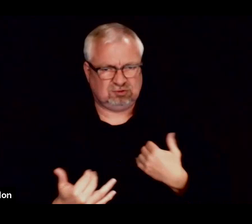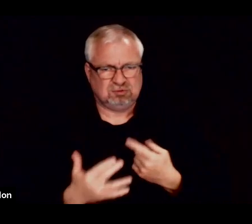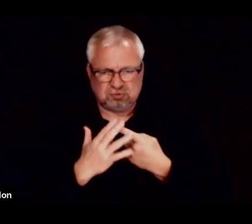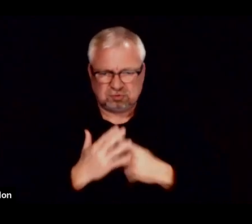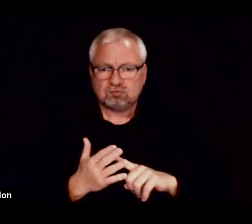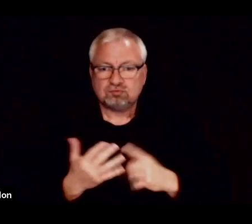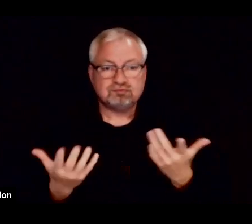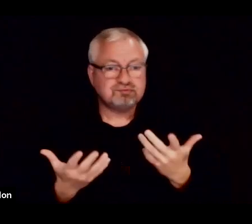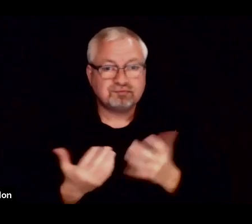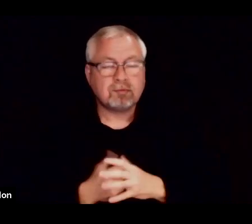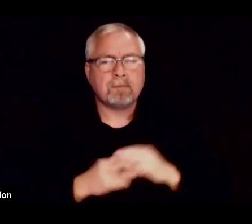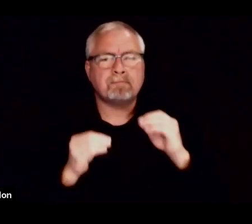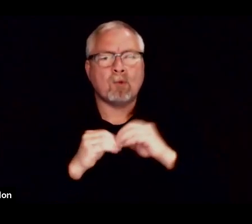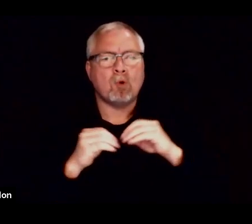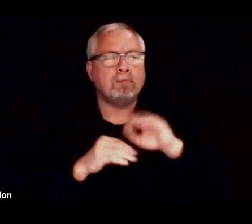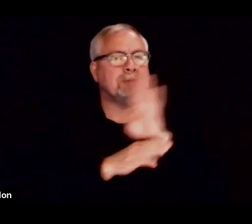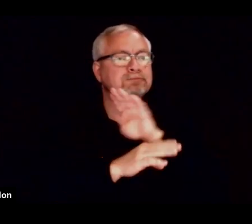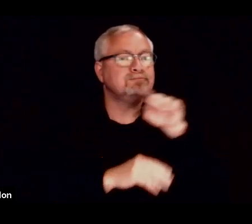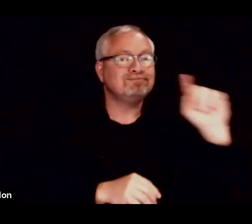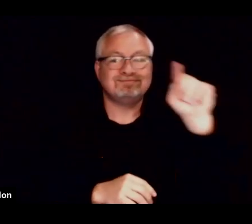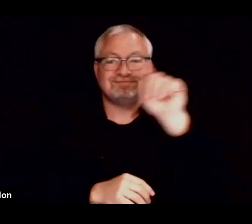open and more opportunities for